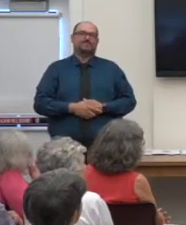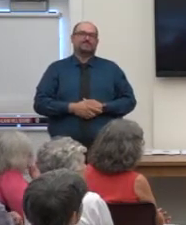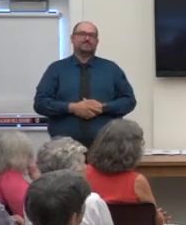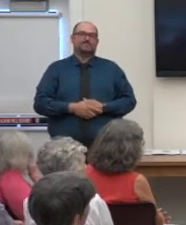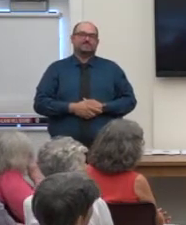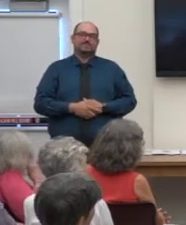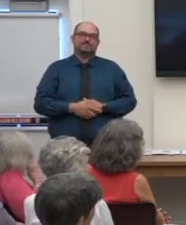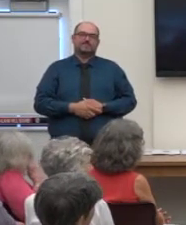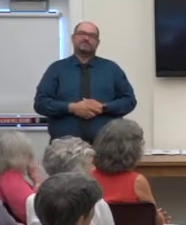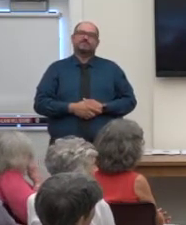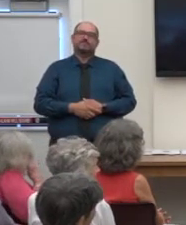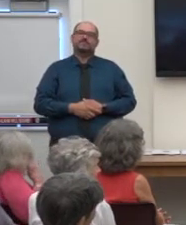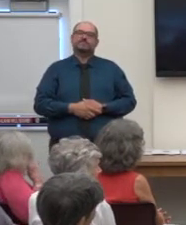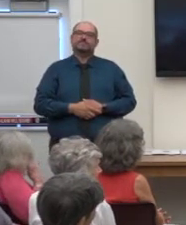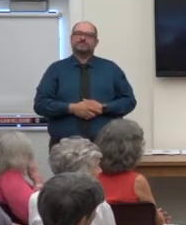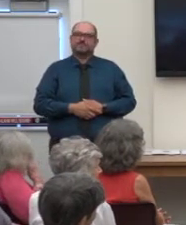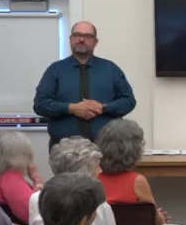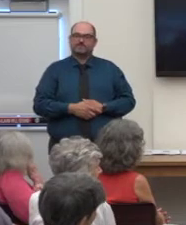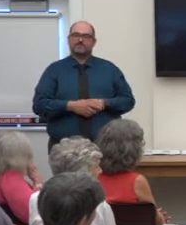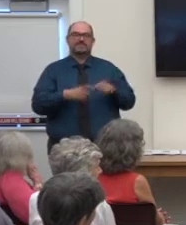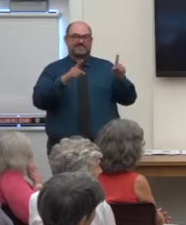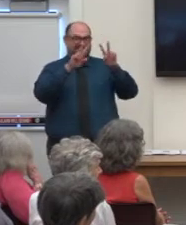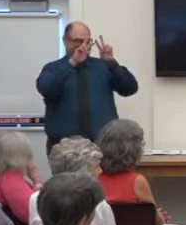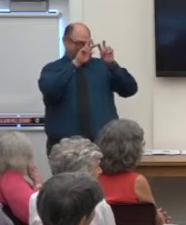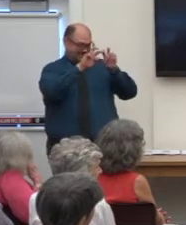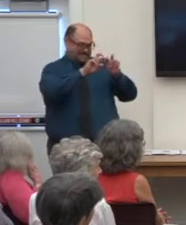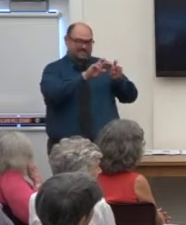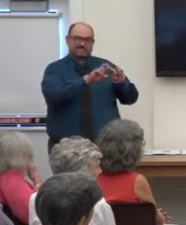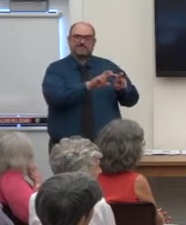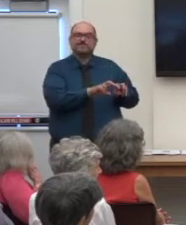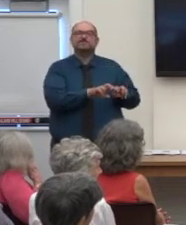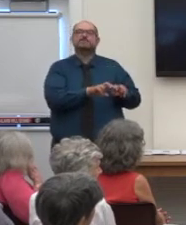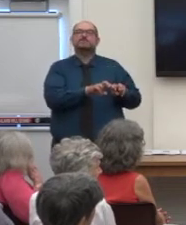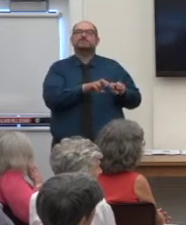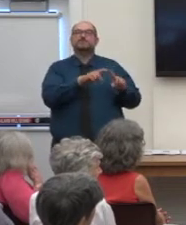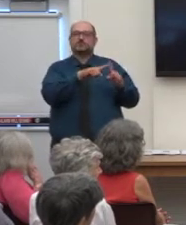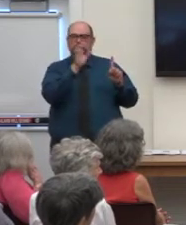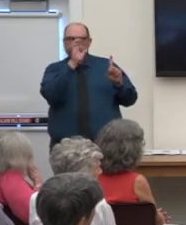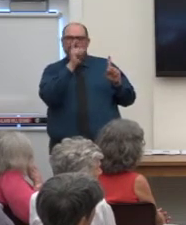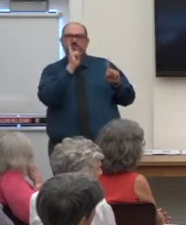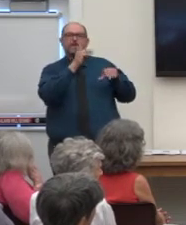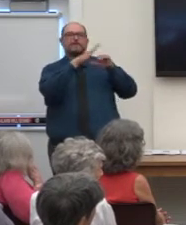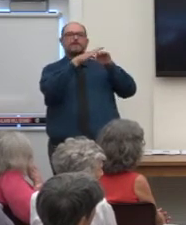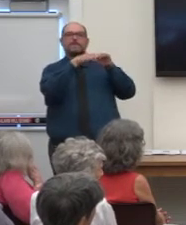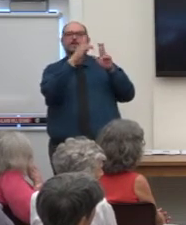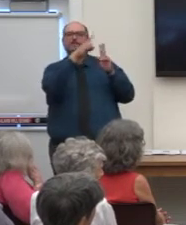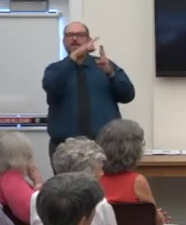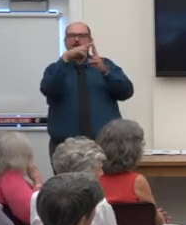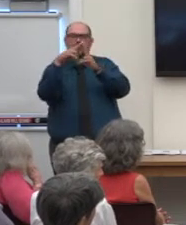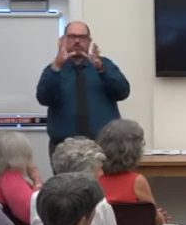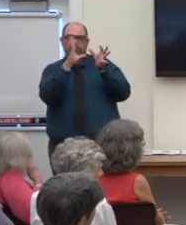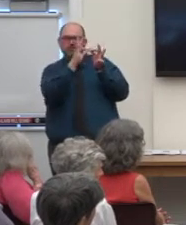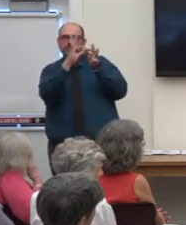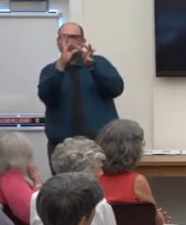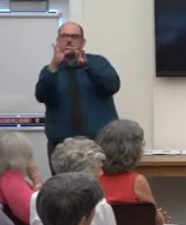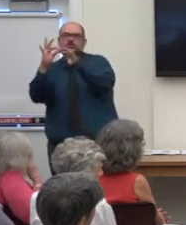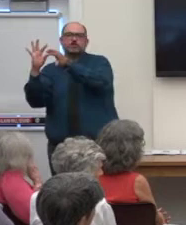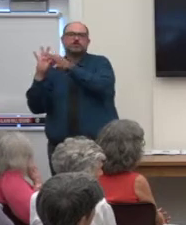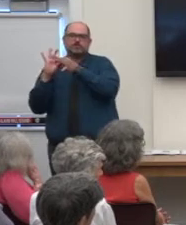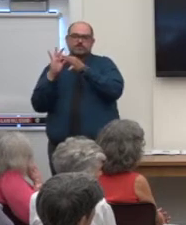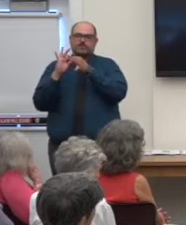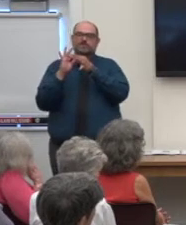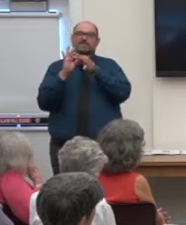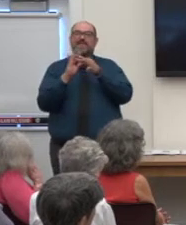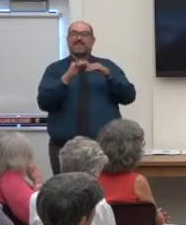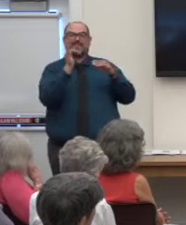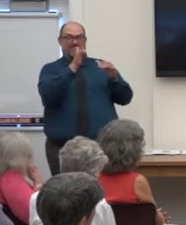One of the things you look at when you look at languages is you look for minimal pairs, which are so that, and that gives you an idea of what various parameters